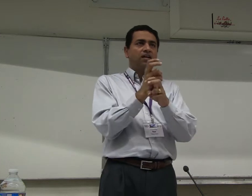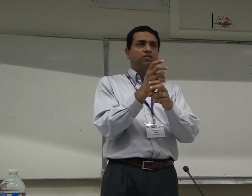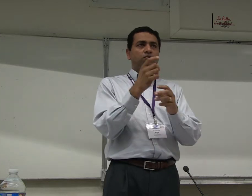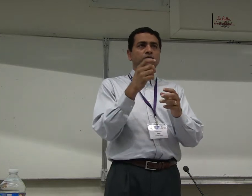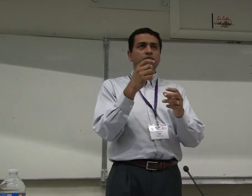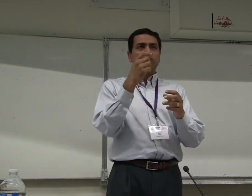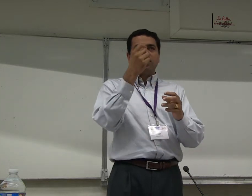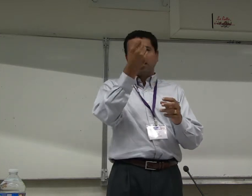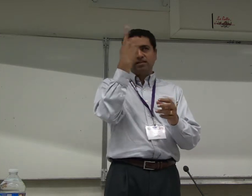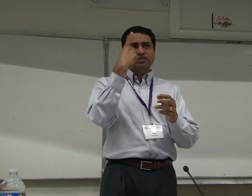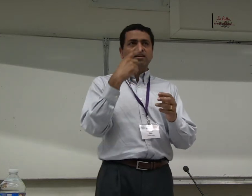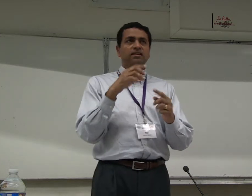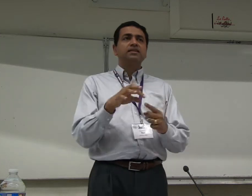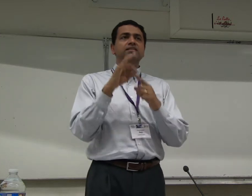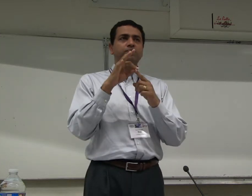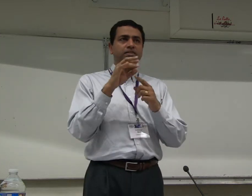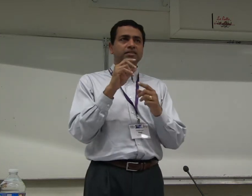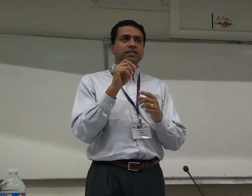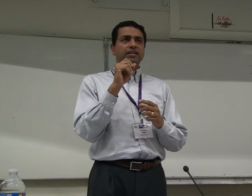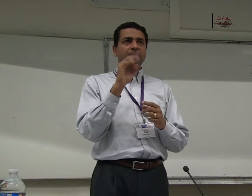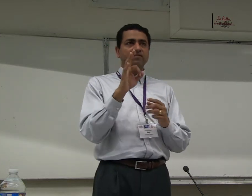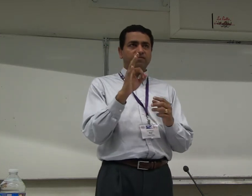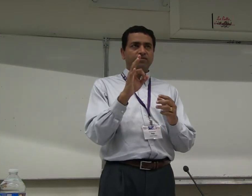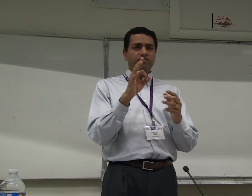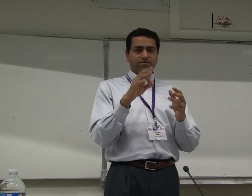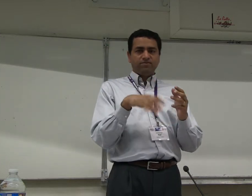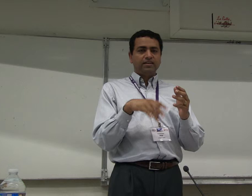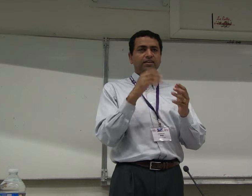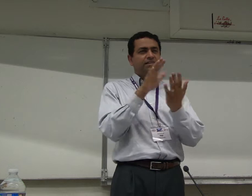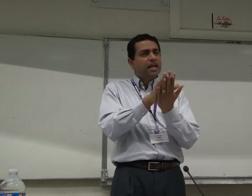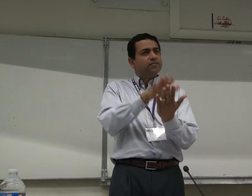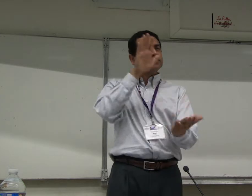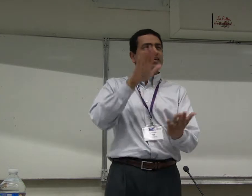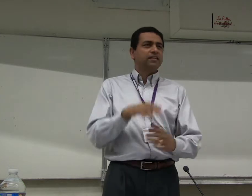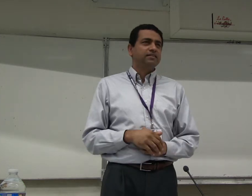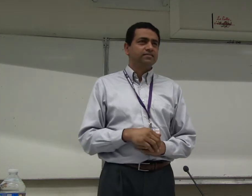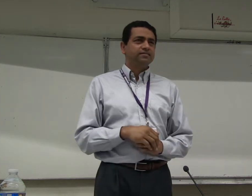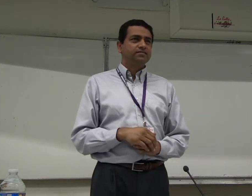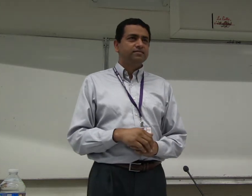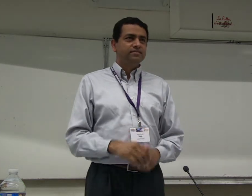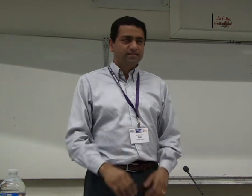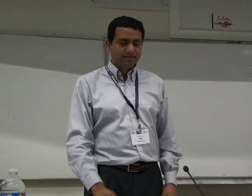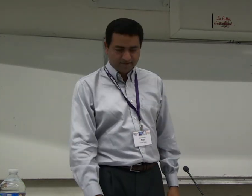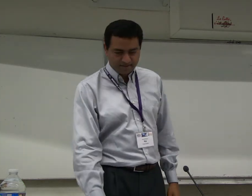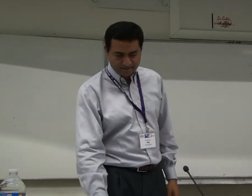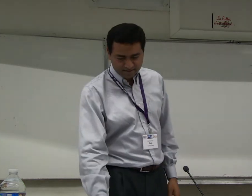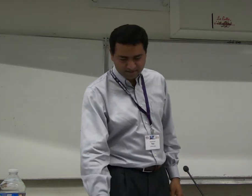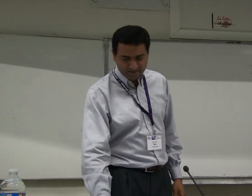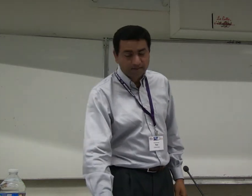It's very, very hard to show information in less than 1 second, especially if that information is